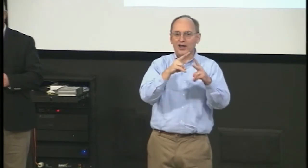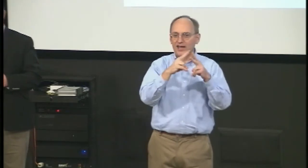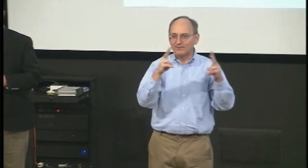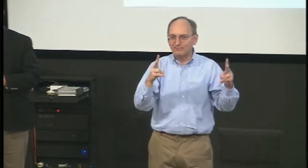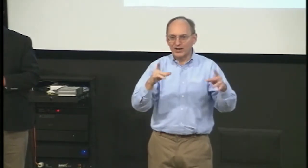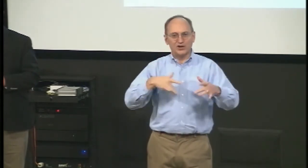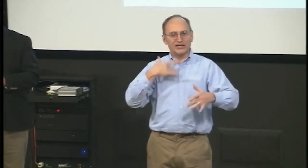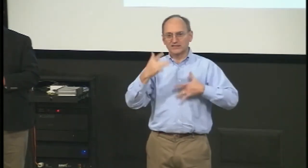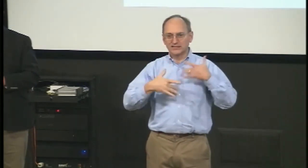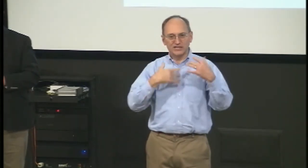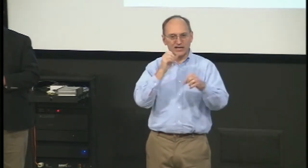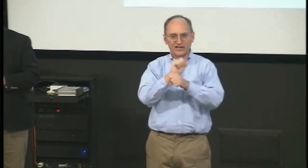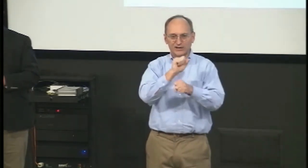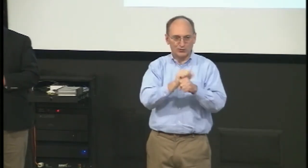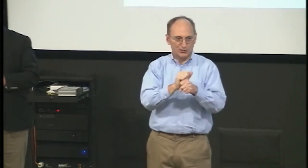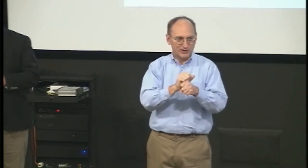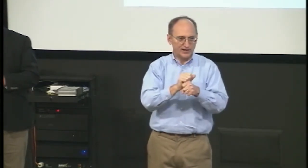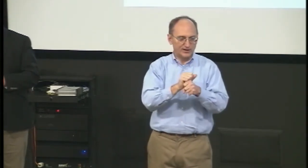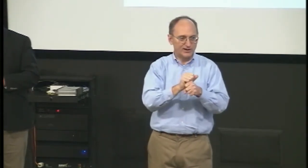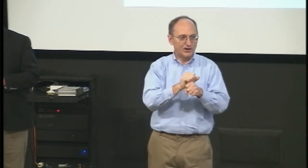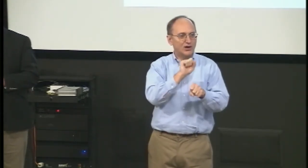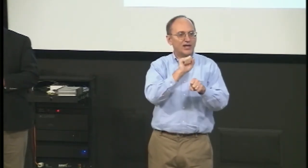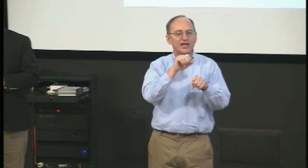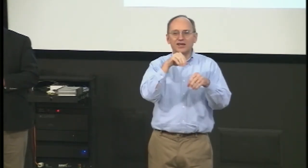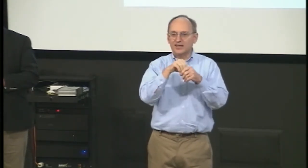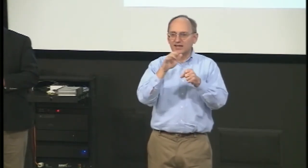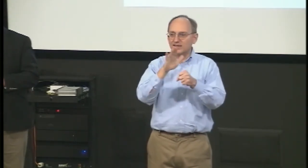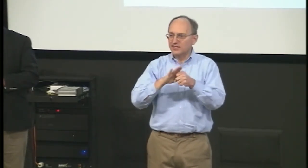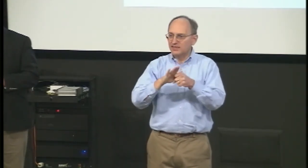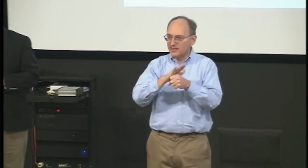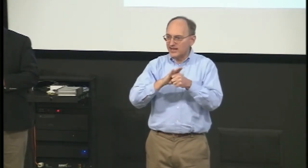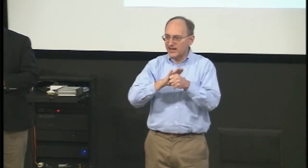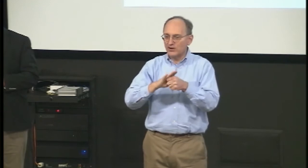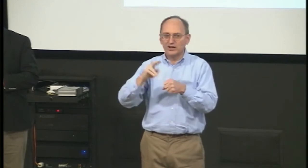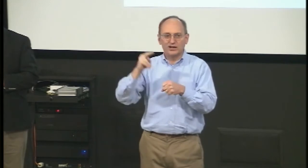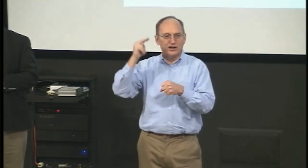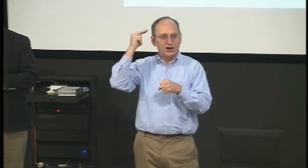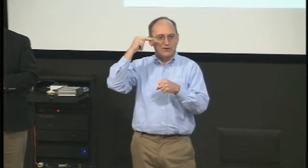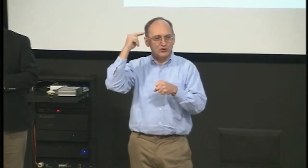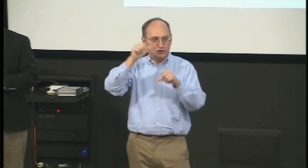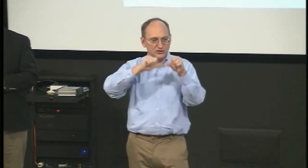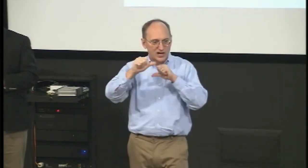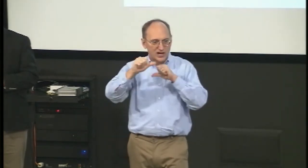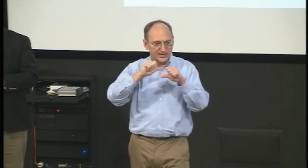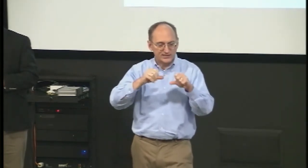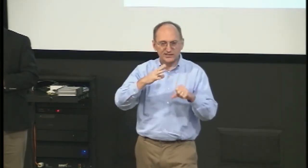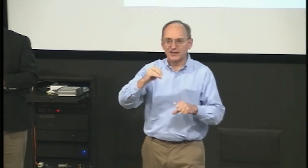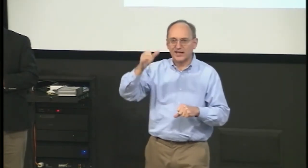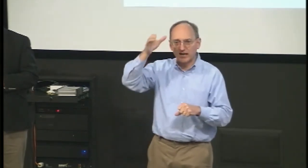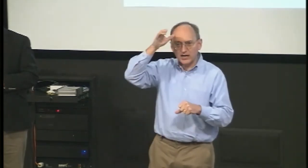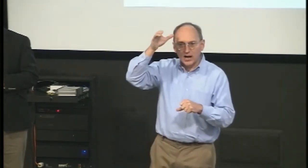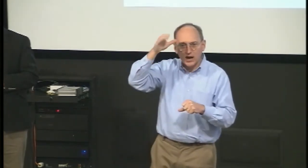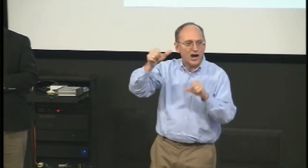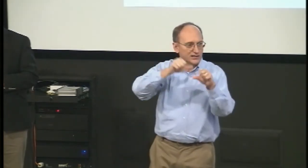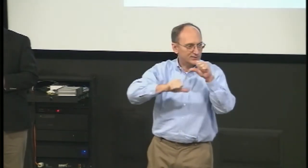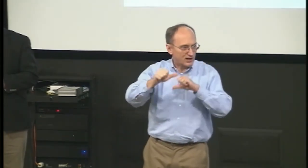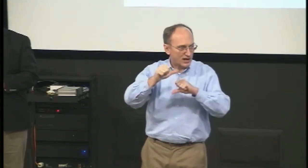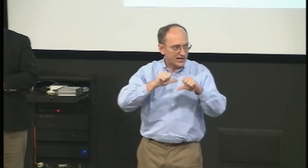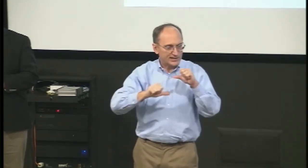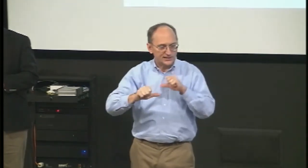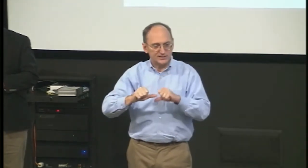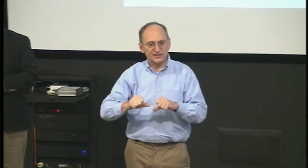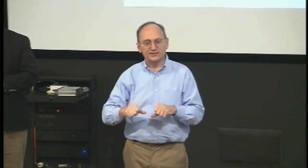Dr. Pugh has a very long and exciting record of work in the area of neuroscience